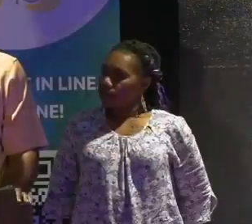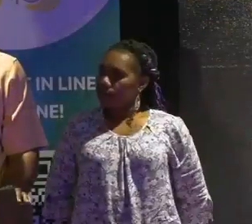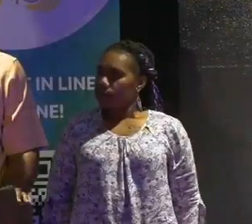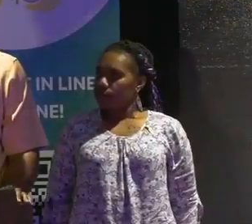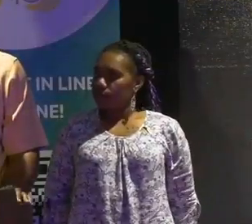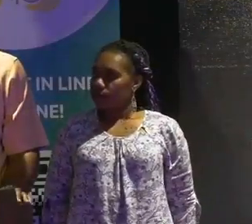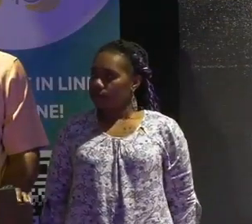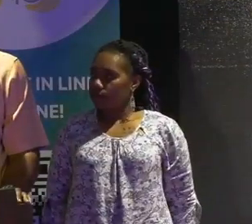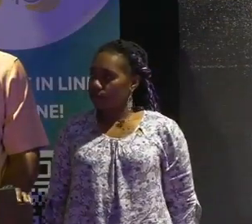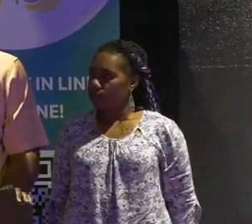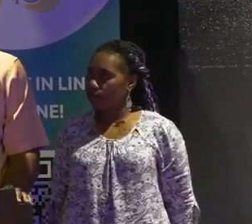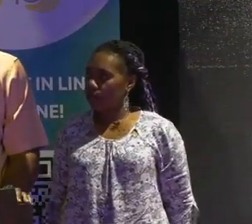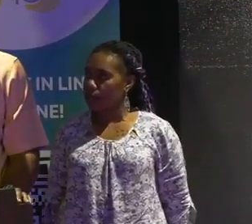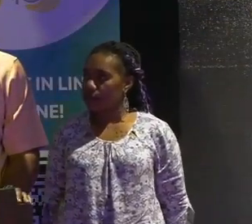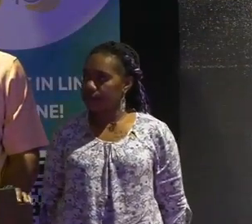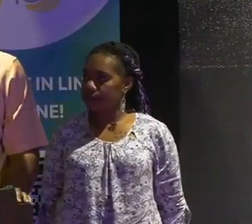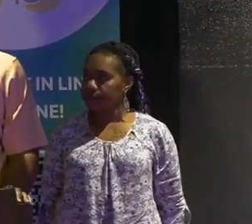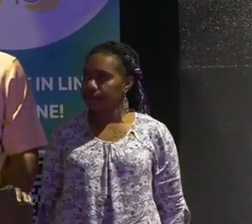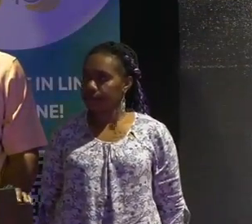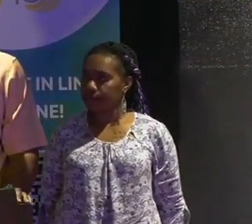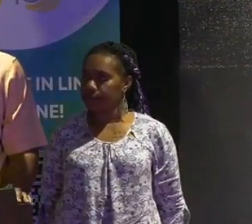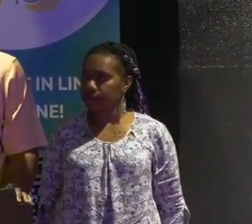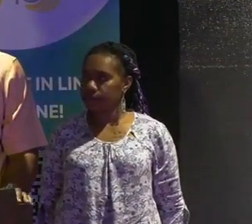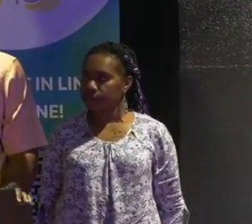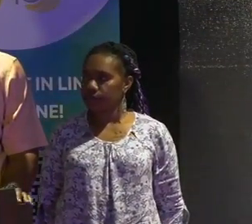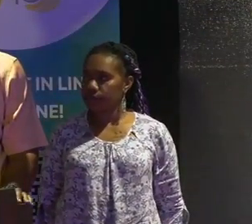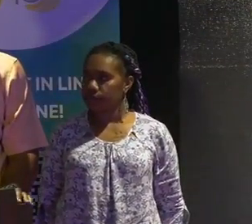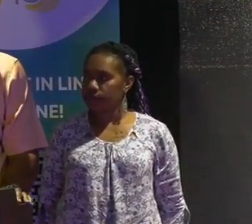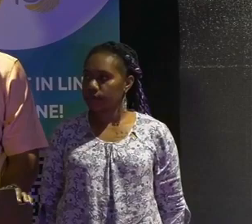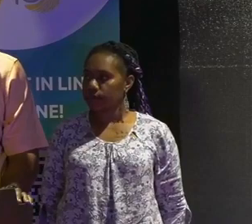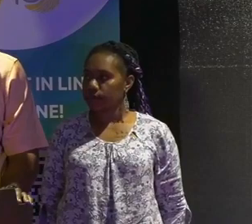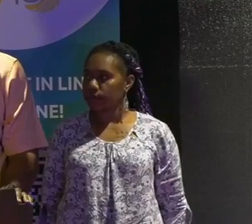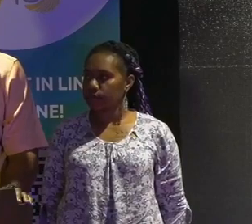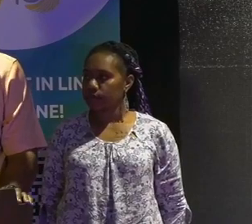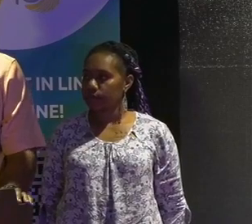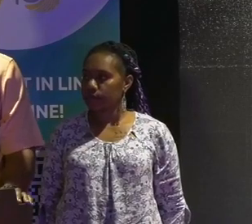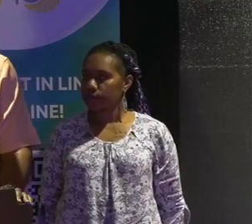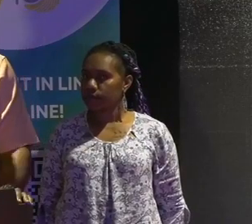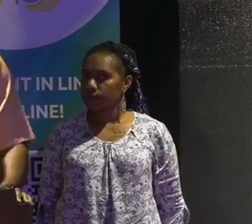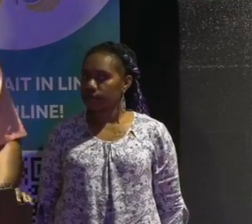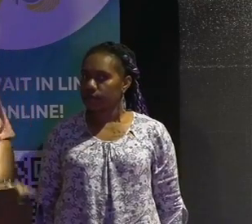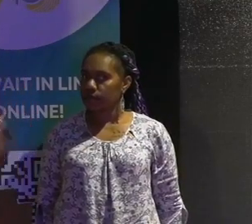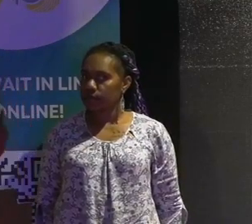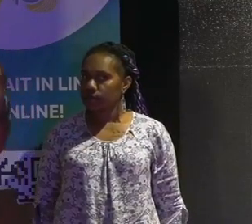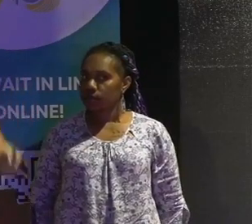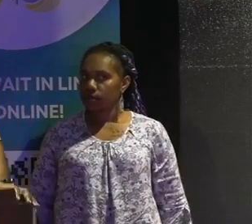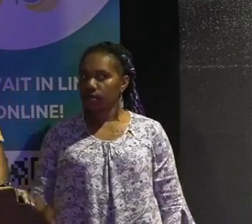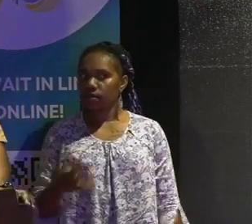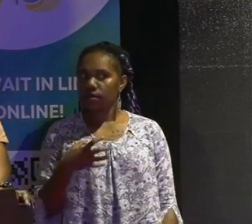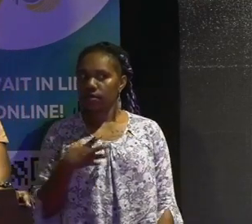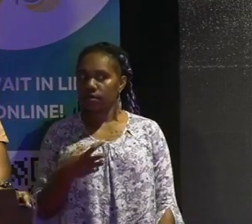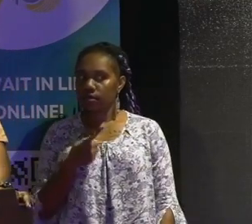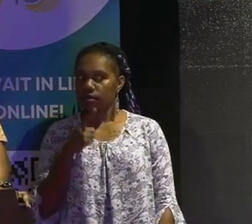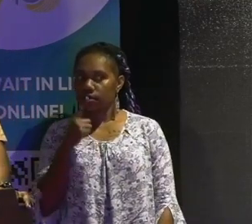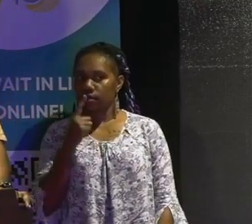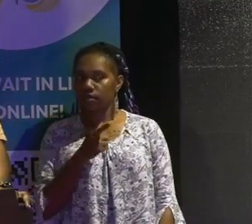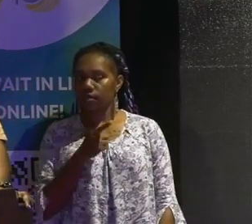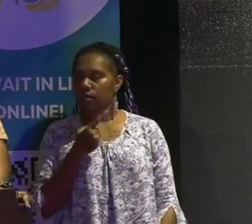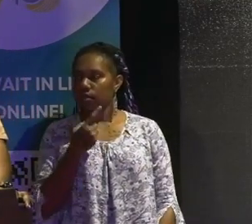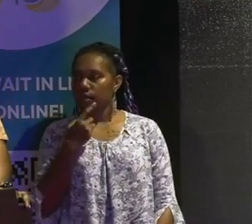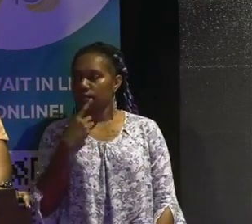sorry. Yeah. Just trying to acknowledge his Walalian. Thank you. Oh,